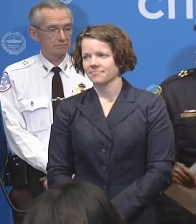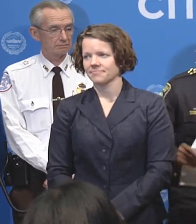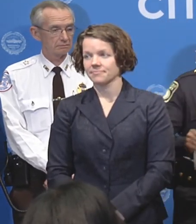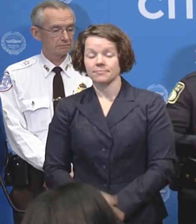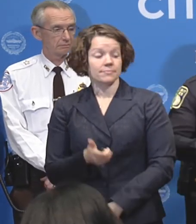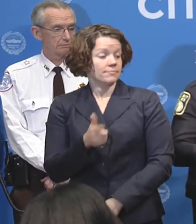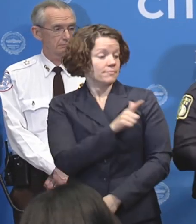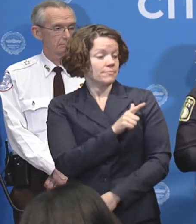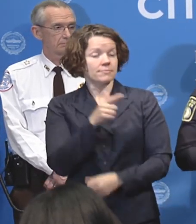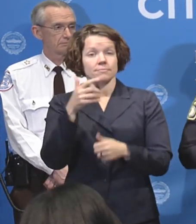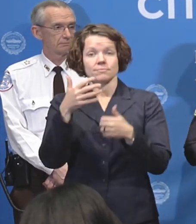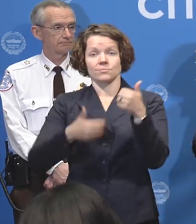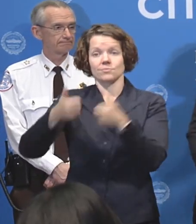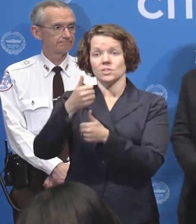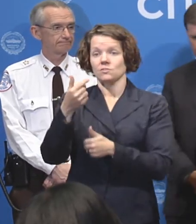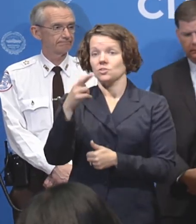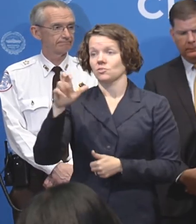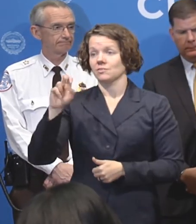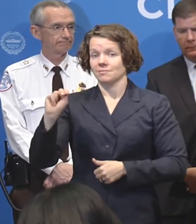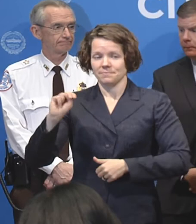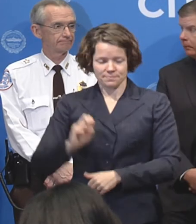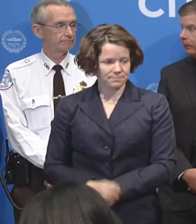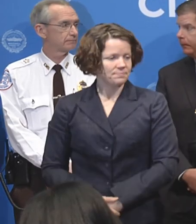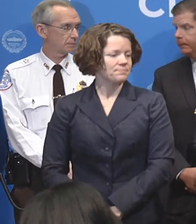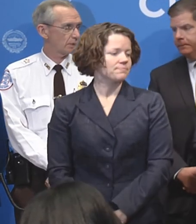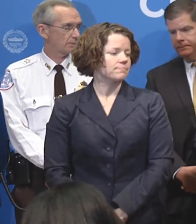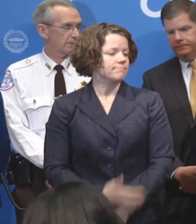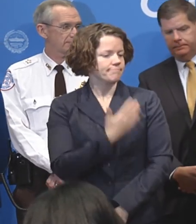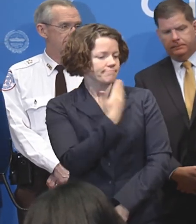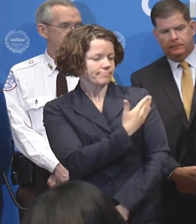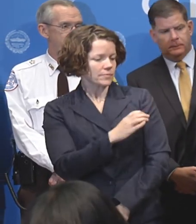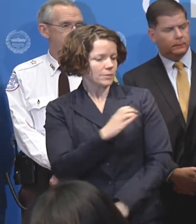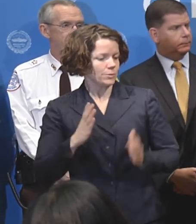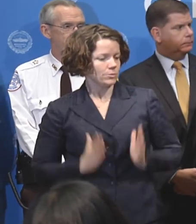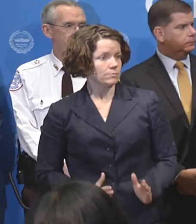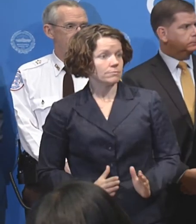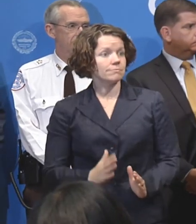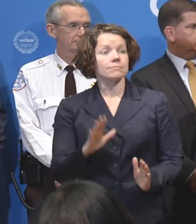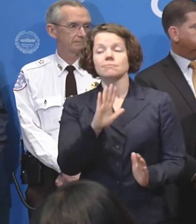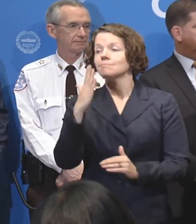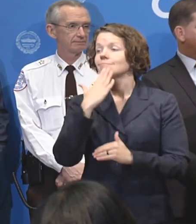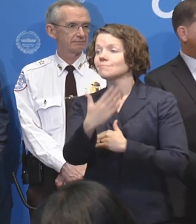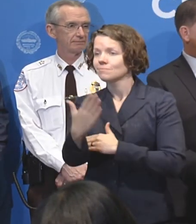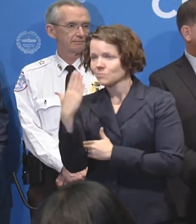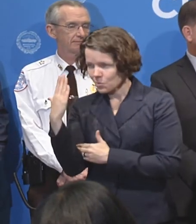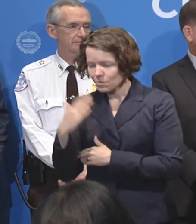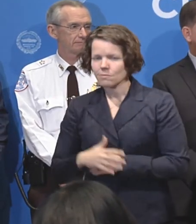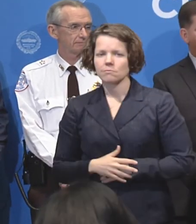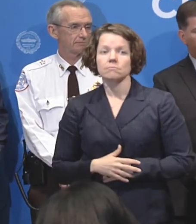Chief Green. Thank you, Commissioner. Good morning, everyone, and thank you